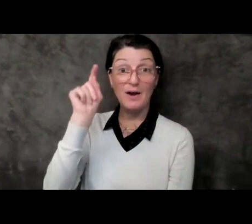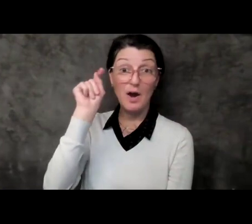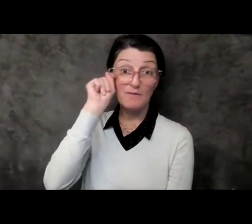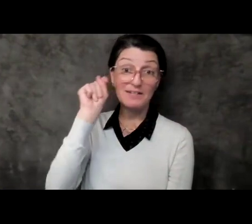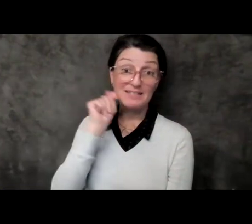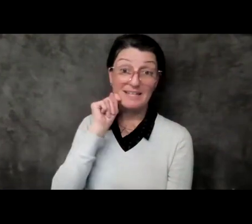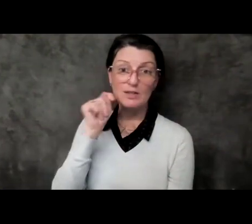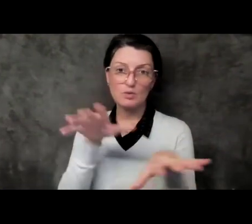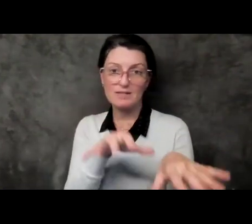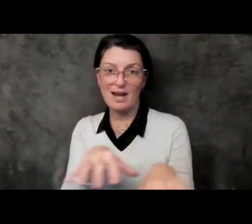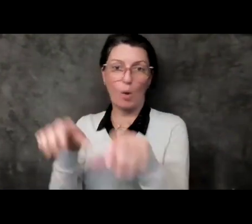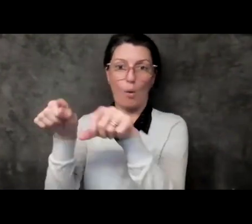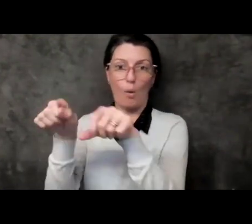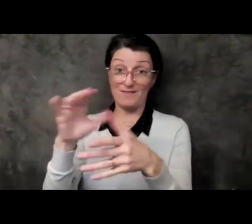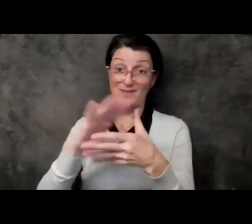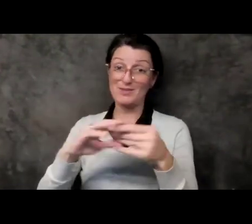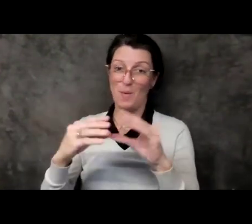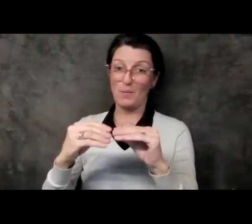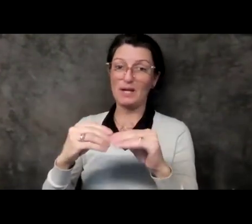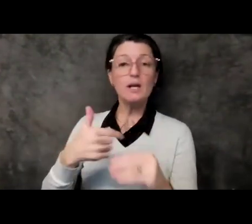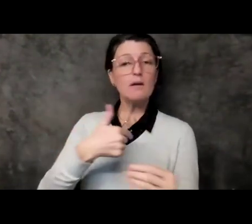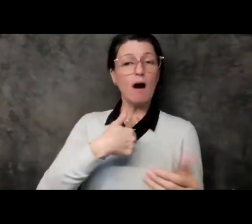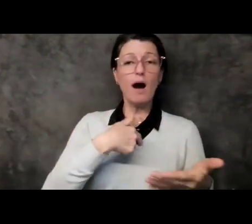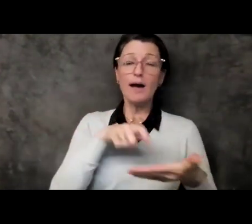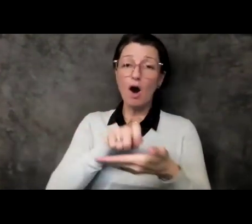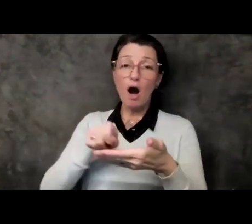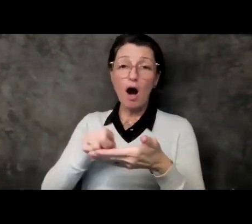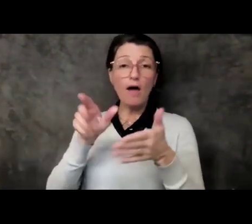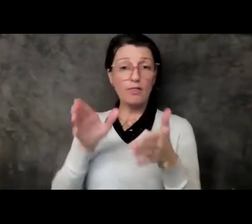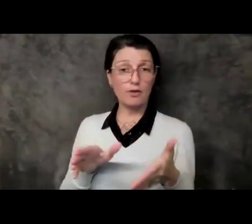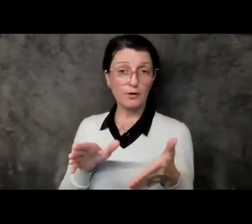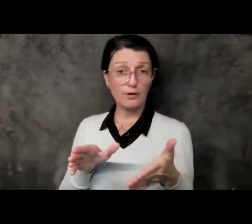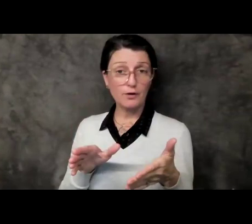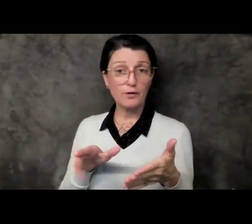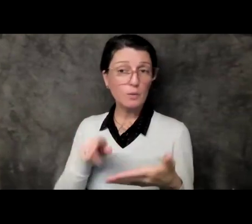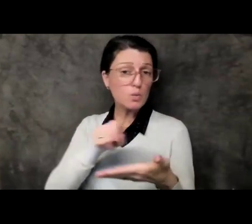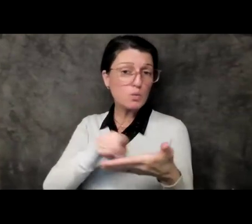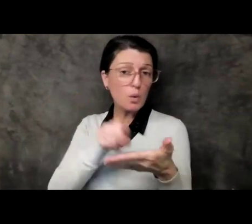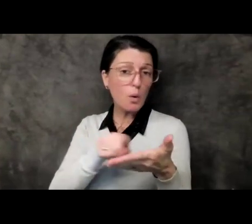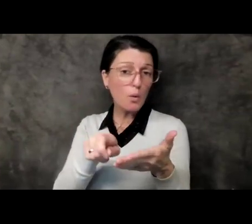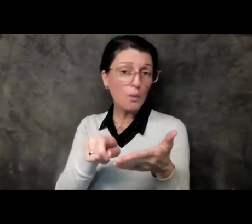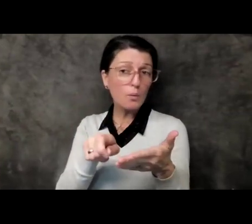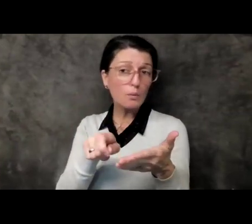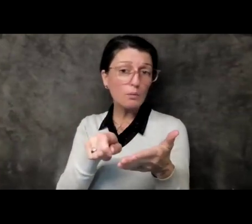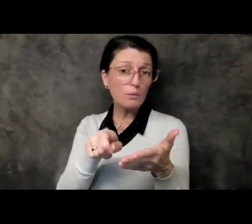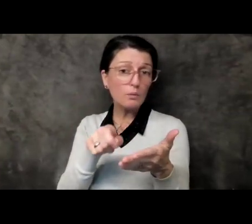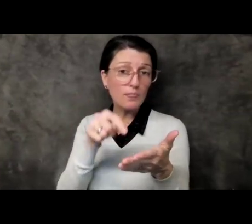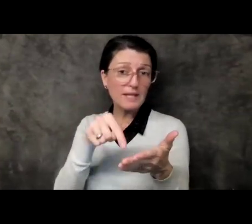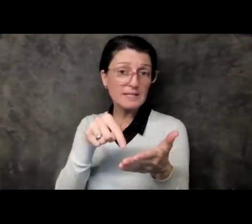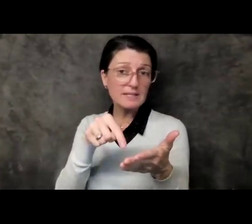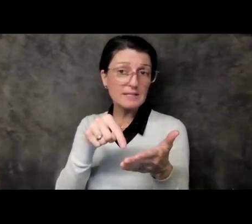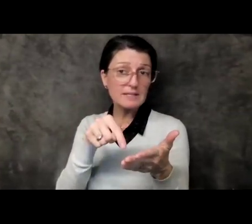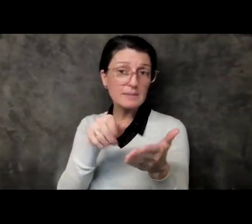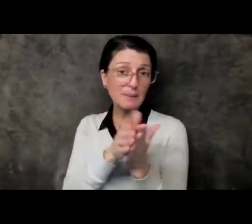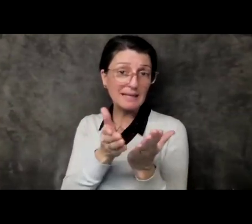the story, right? So I, as author, sat down to write this piece. And then, but